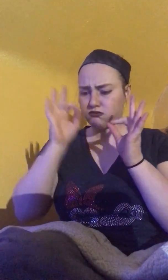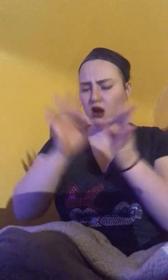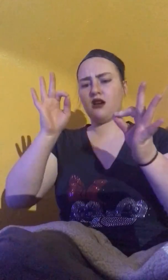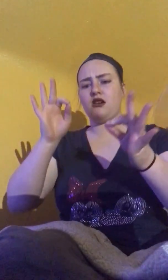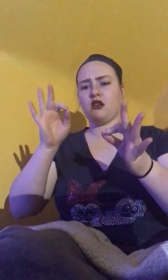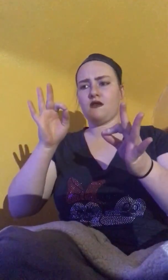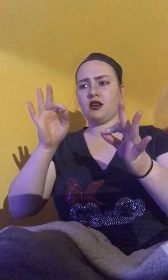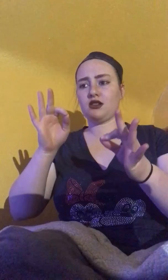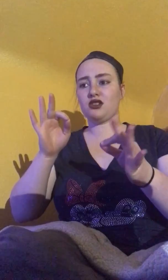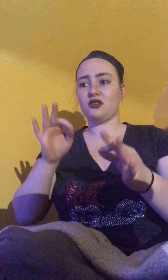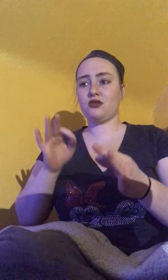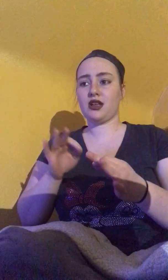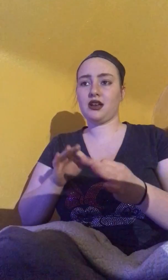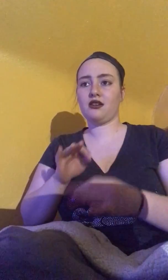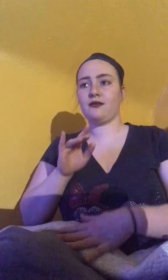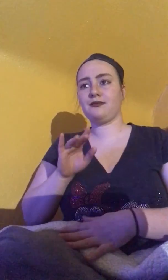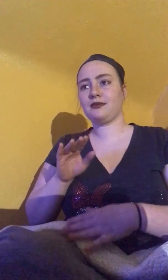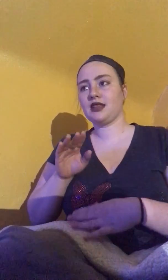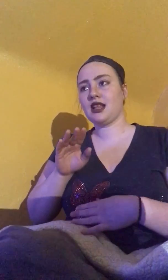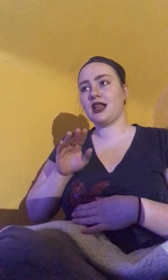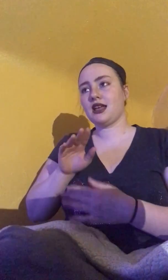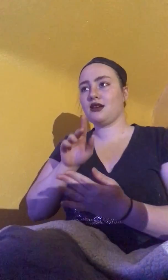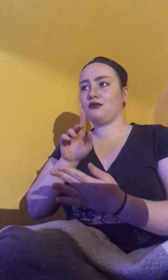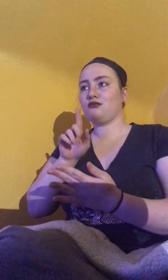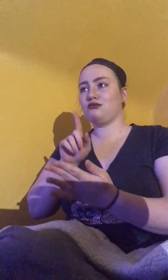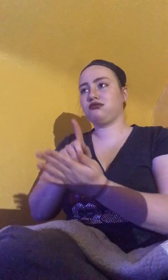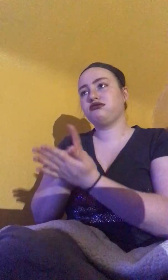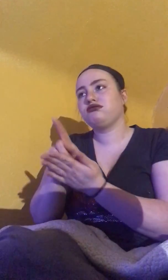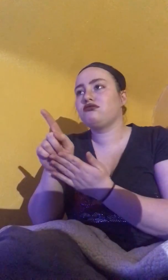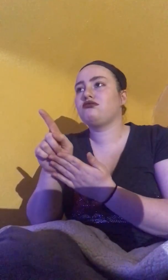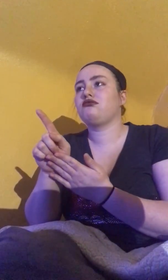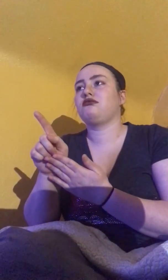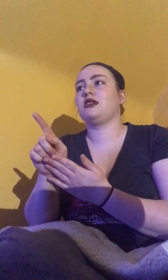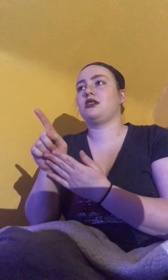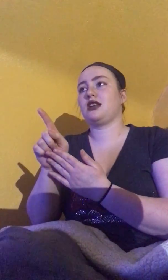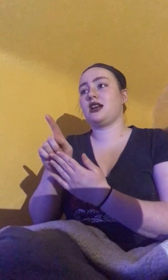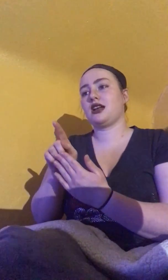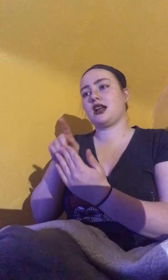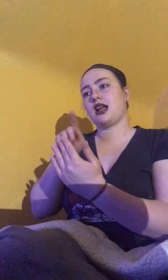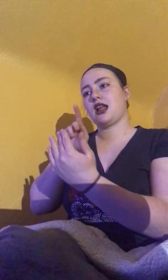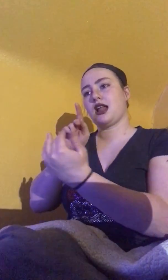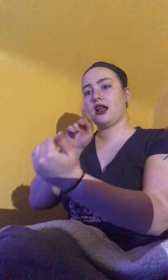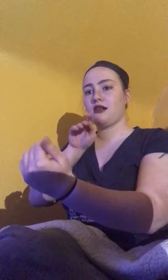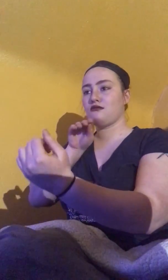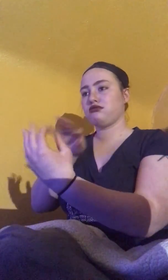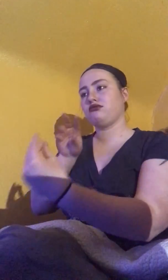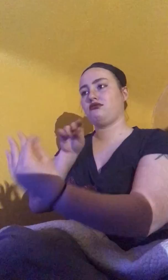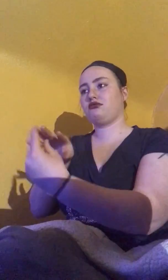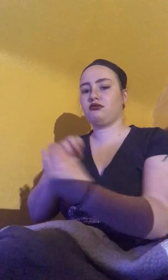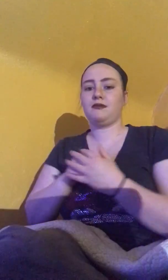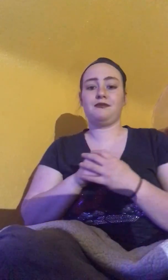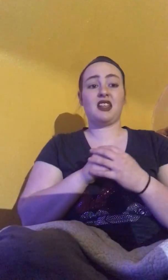on her. And while she's in this completely vulnerable state, like, this is the kind of stuff that